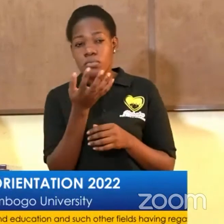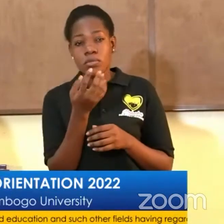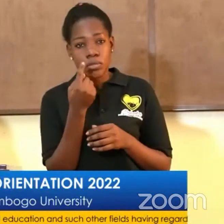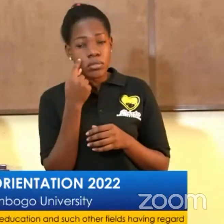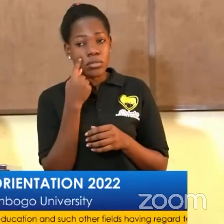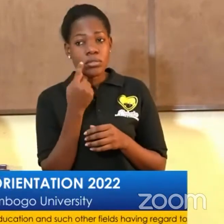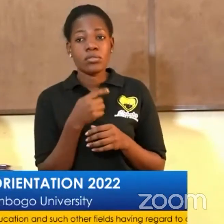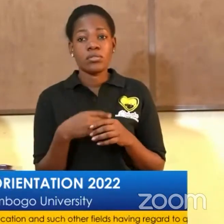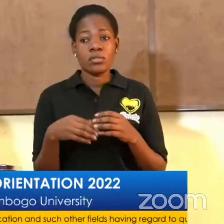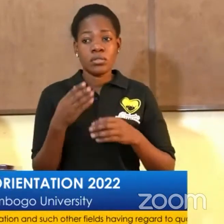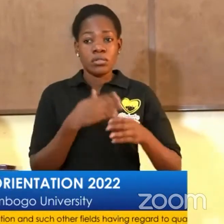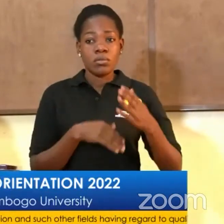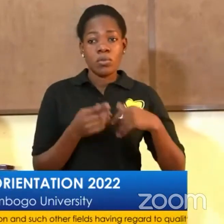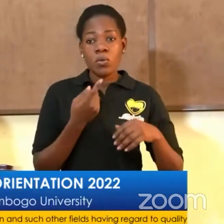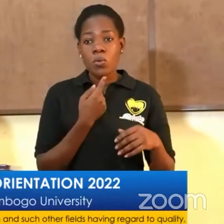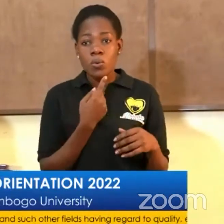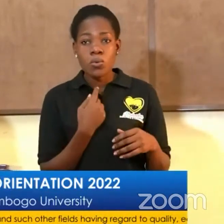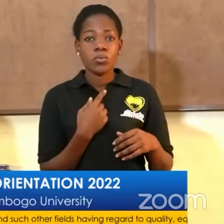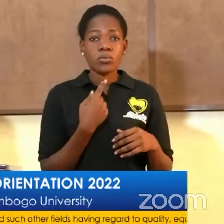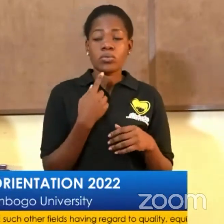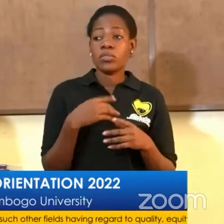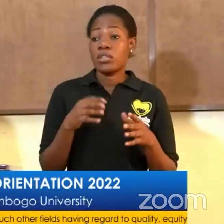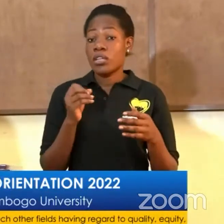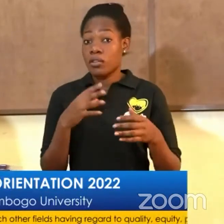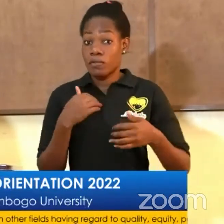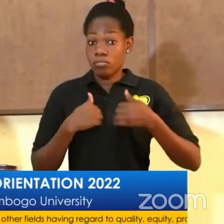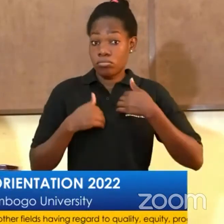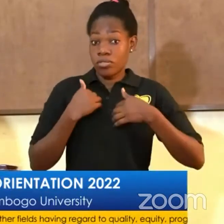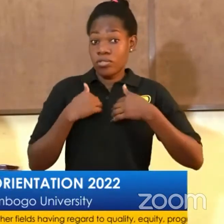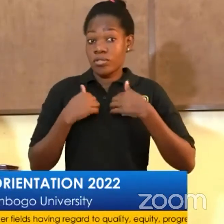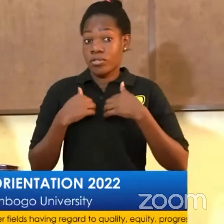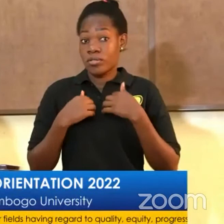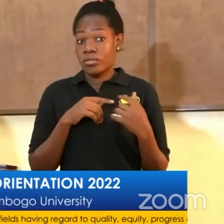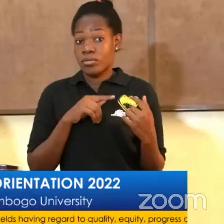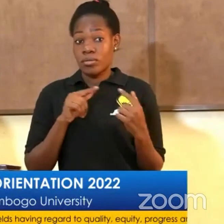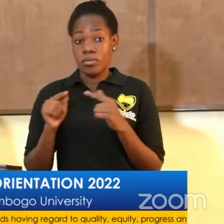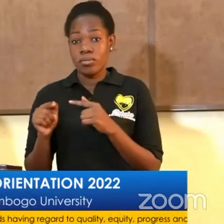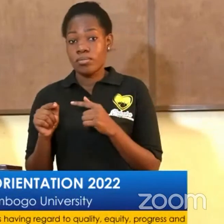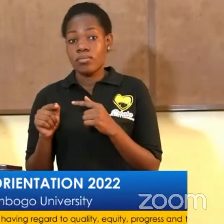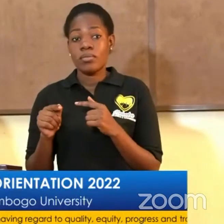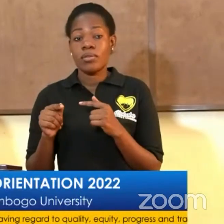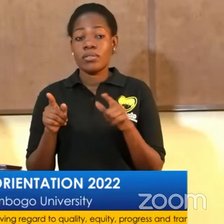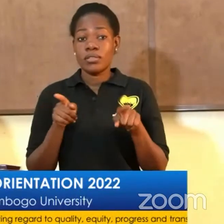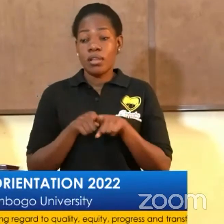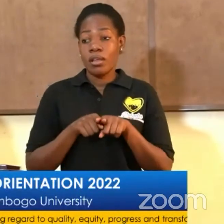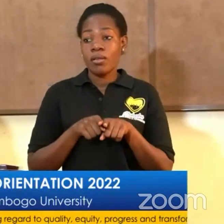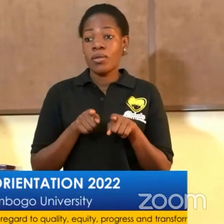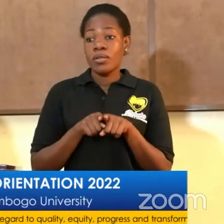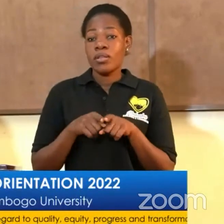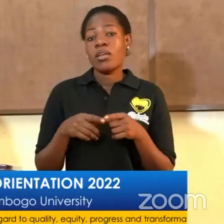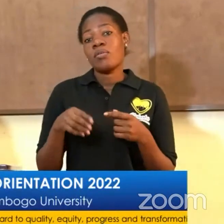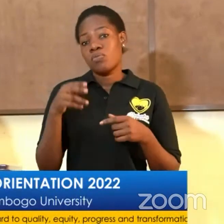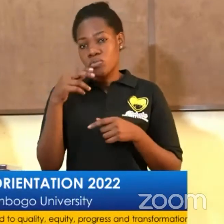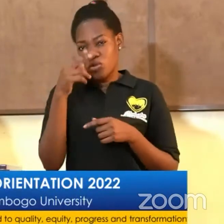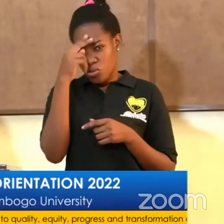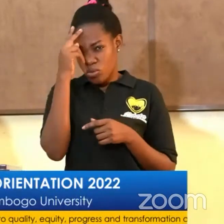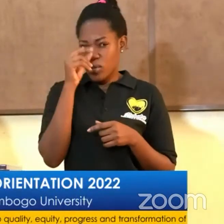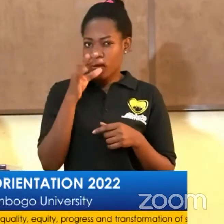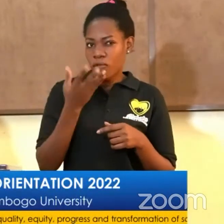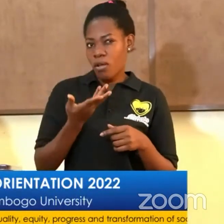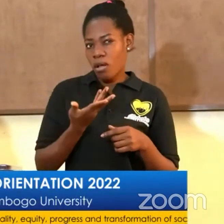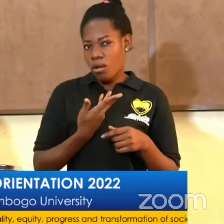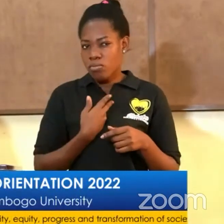those who are interested in going there, and those students who have visible